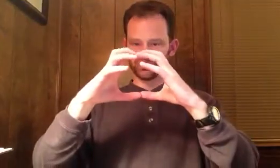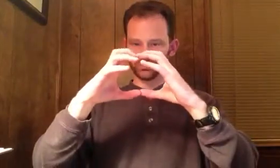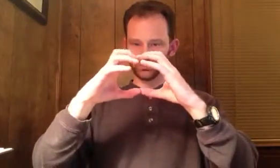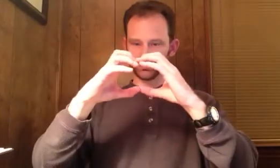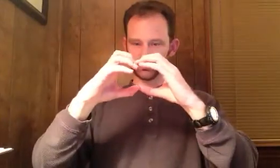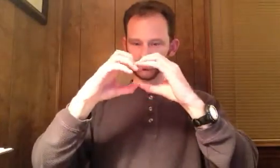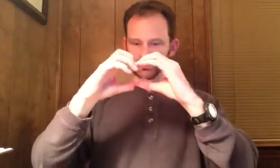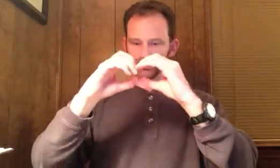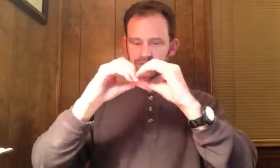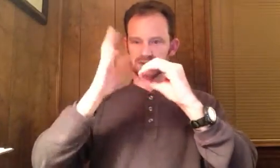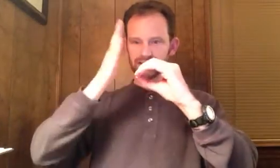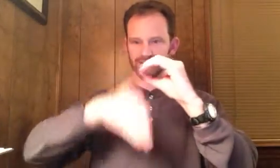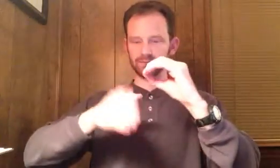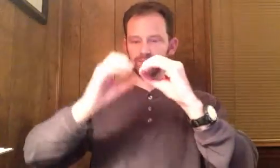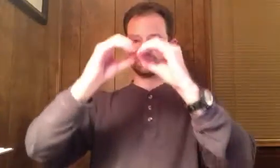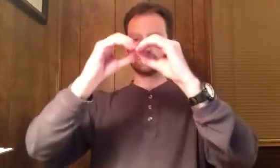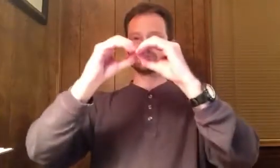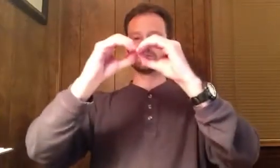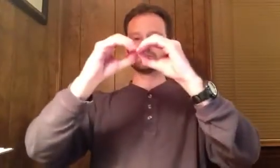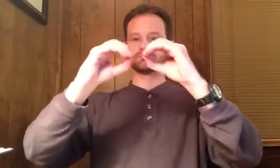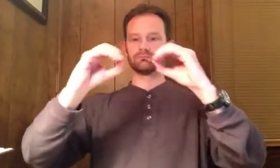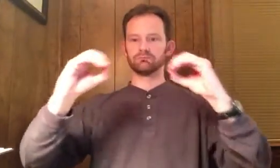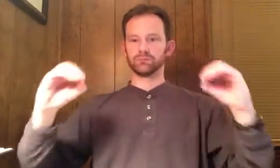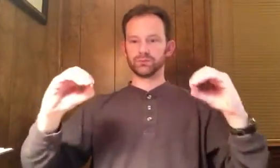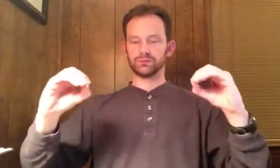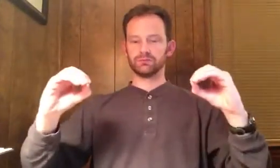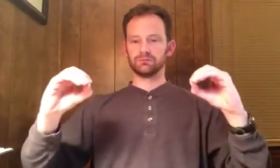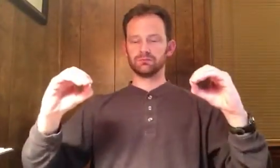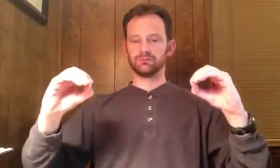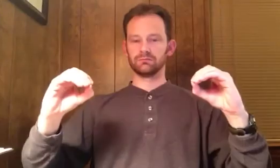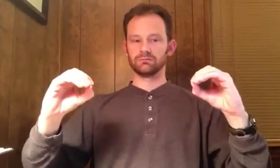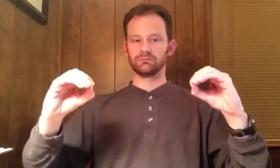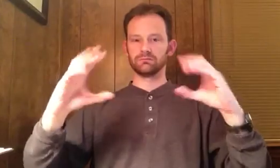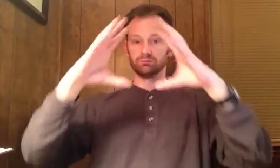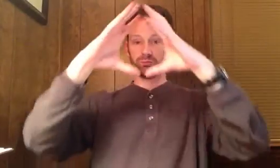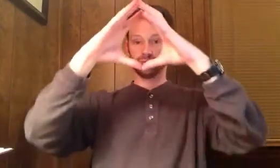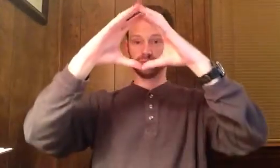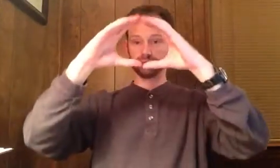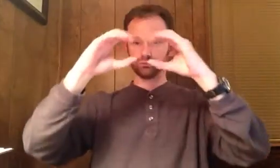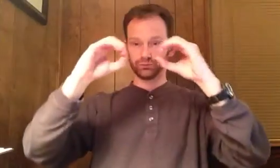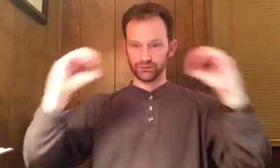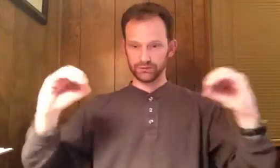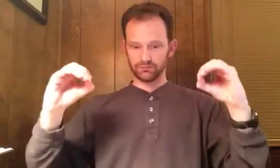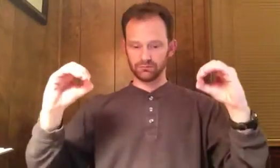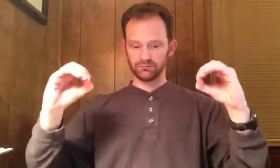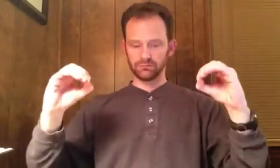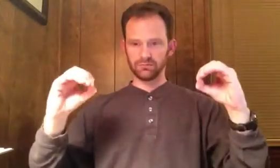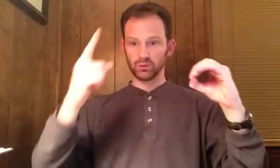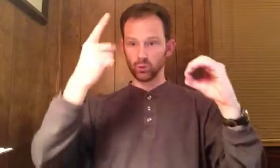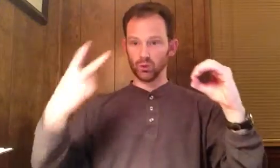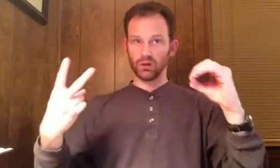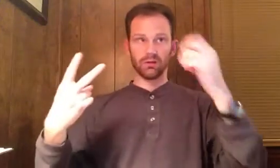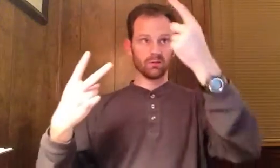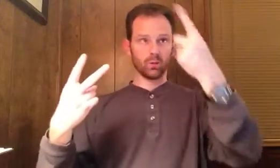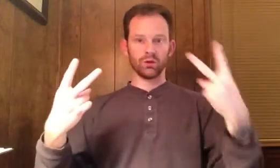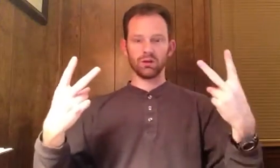2 pieces. You now have 2 separate cells, each with half of the original DNA. And then we